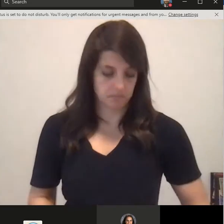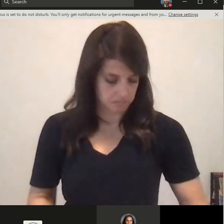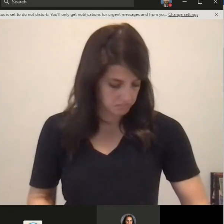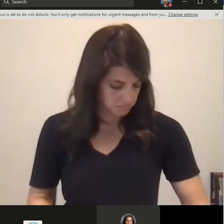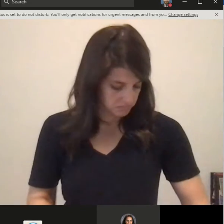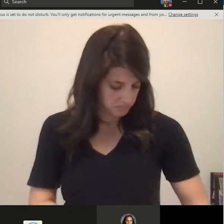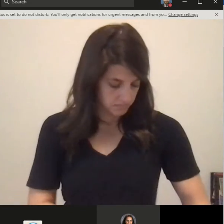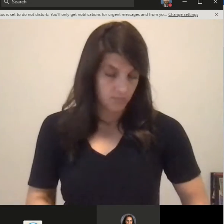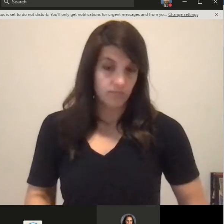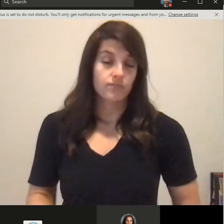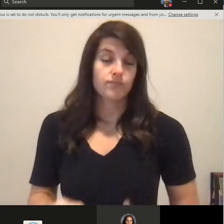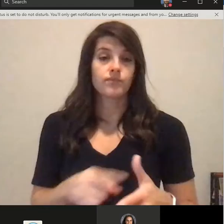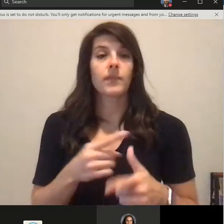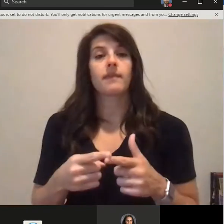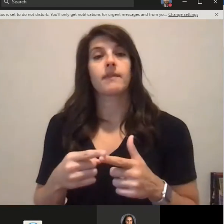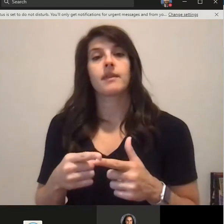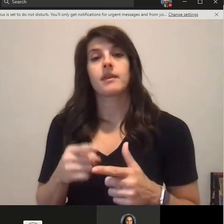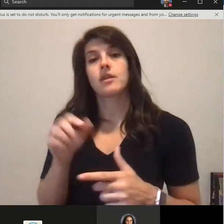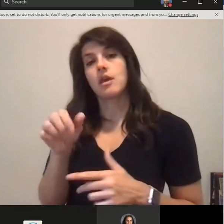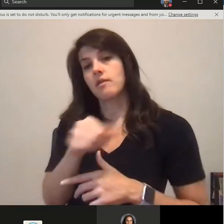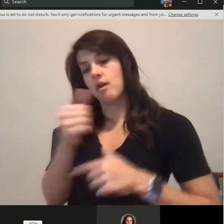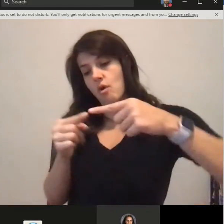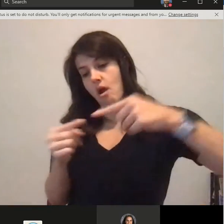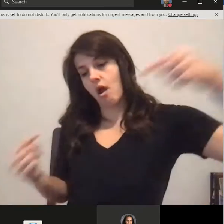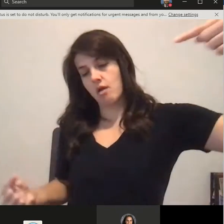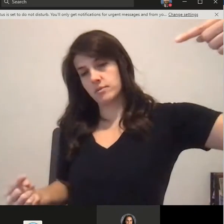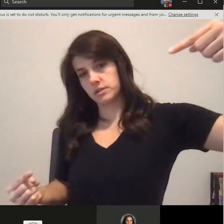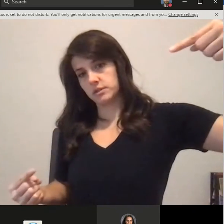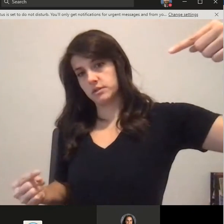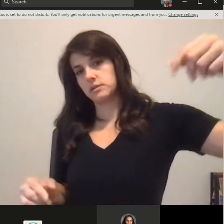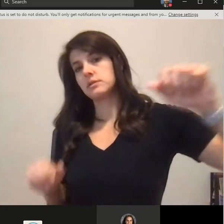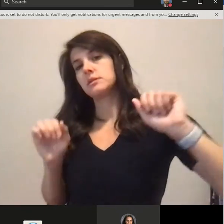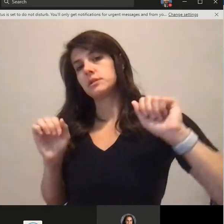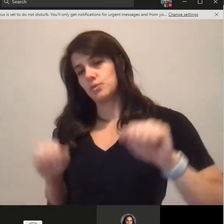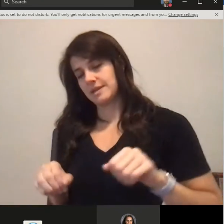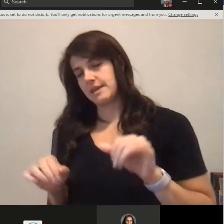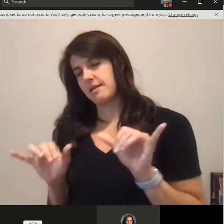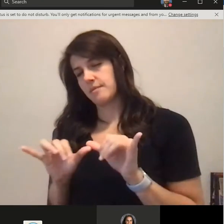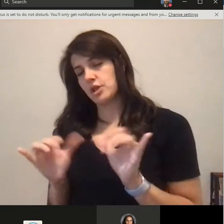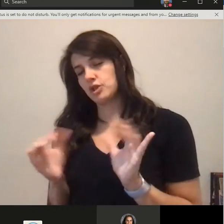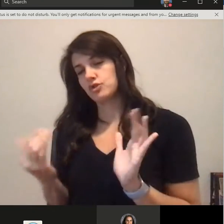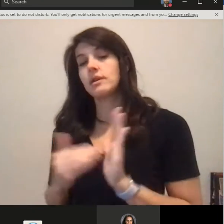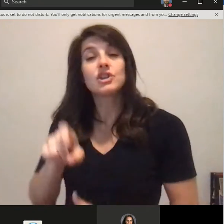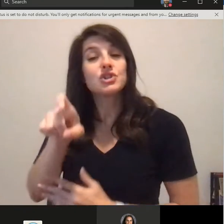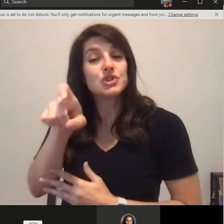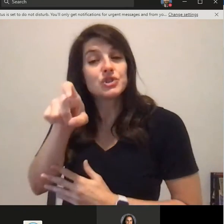When I take my protractor to FID, it should have the same measurement.